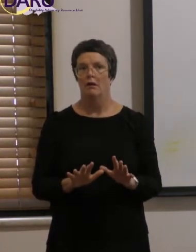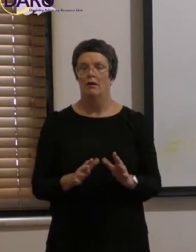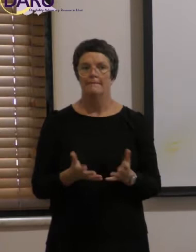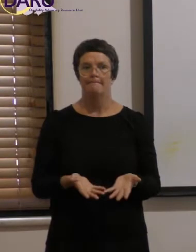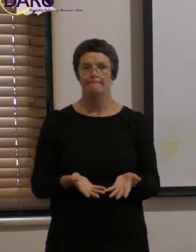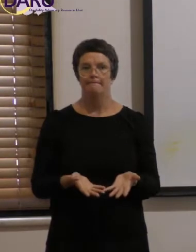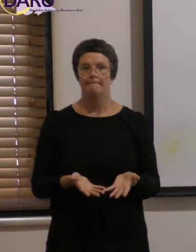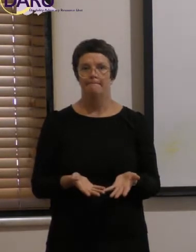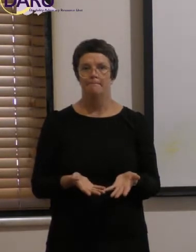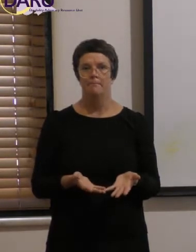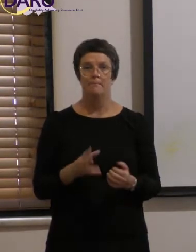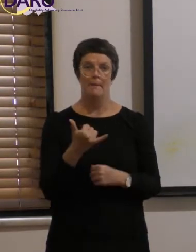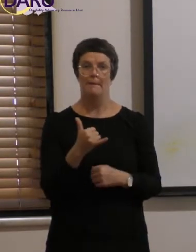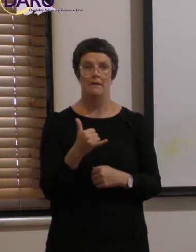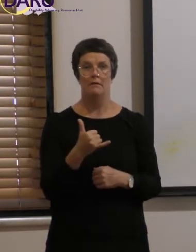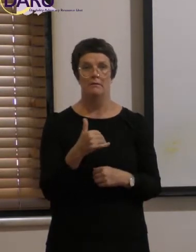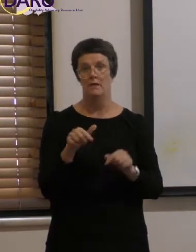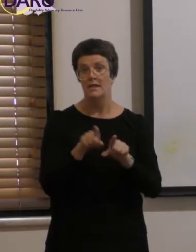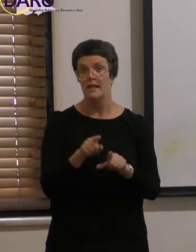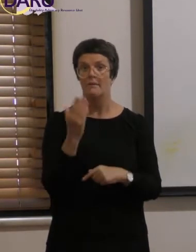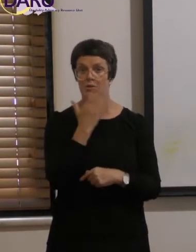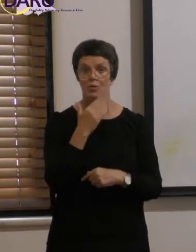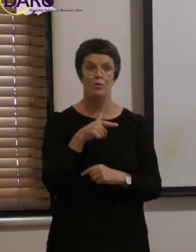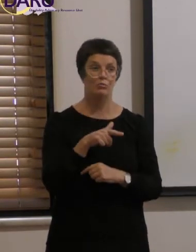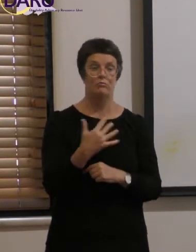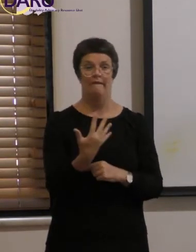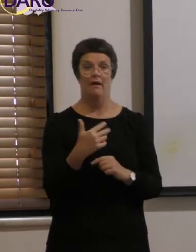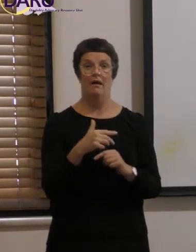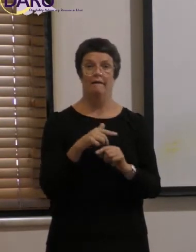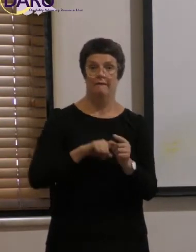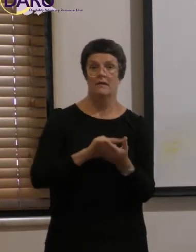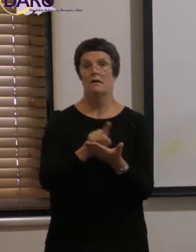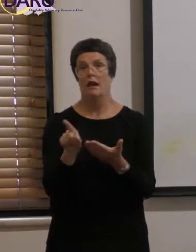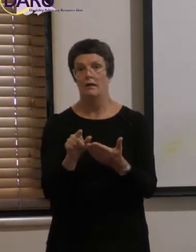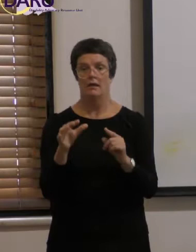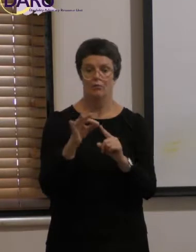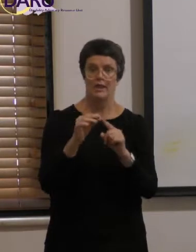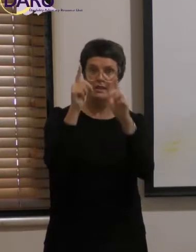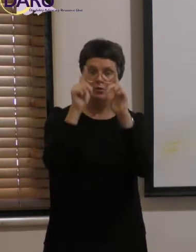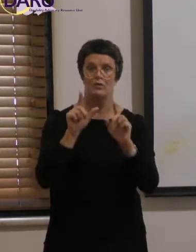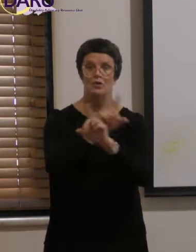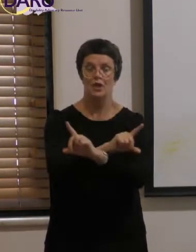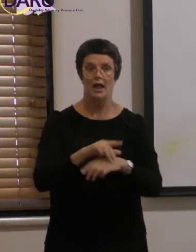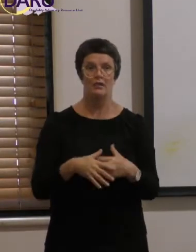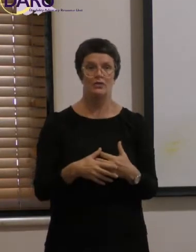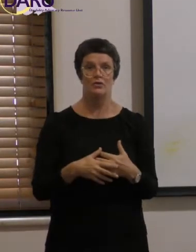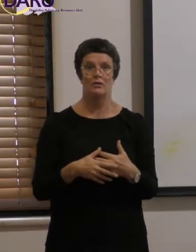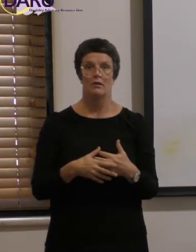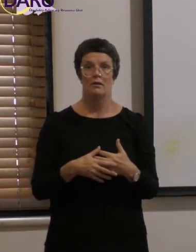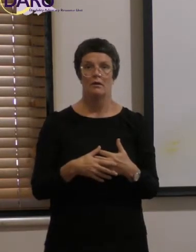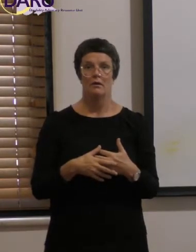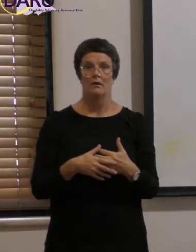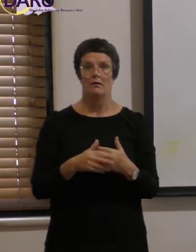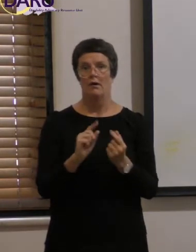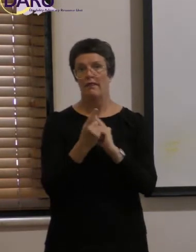school 5 years later, the principal's changed, the student may have been a formidable advocate for disability,